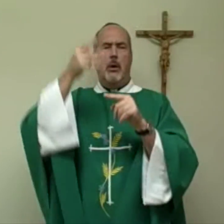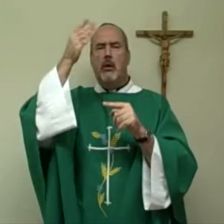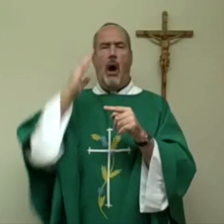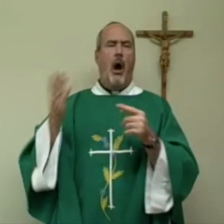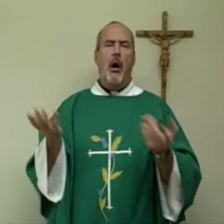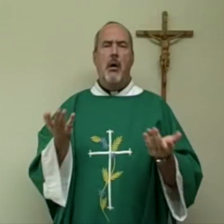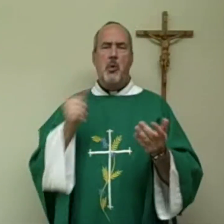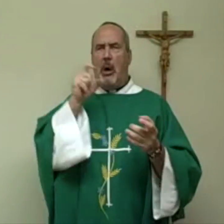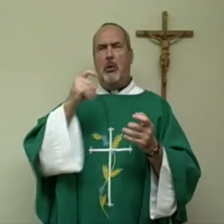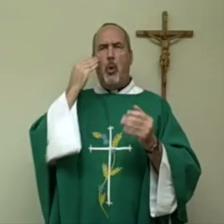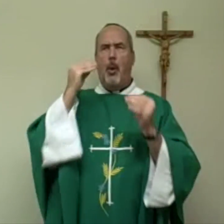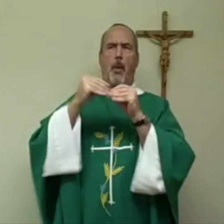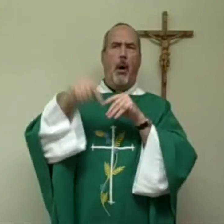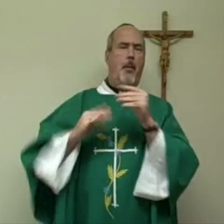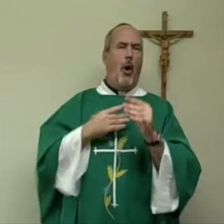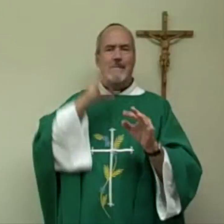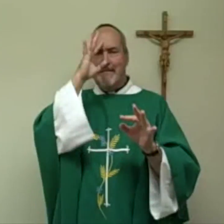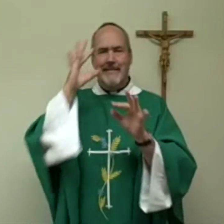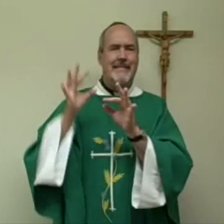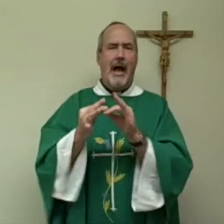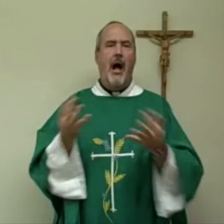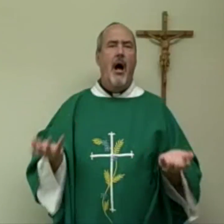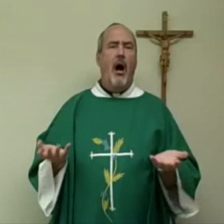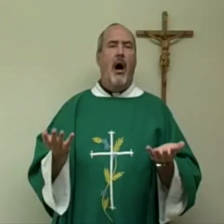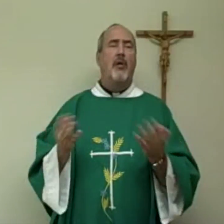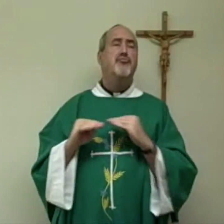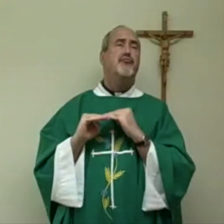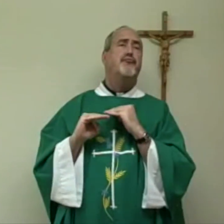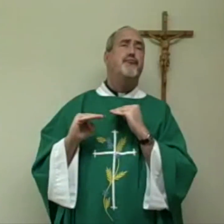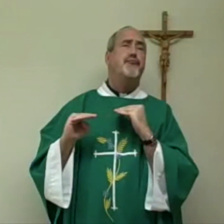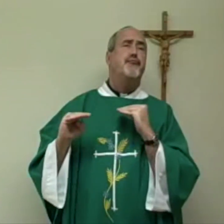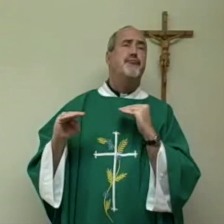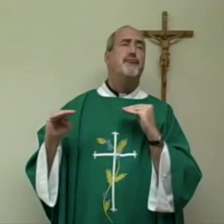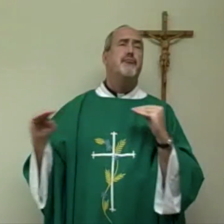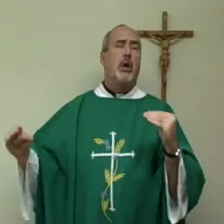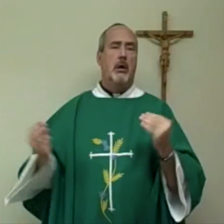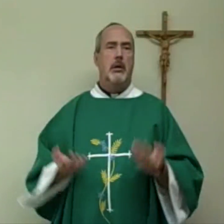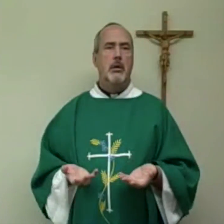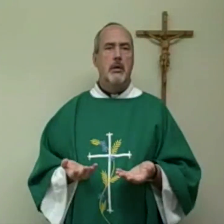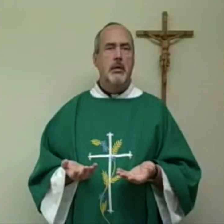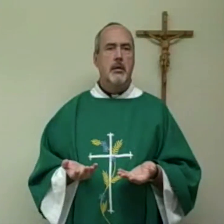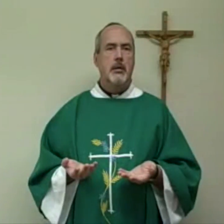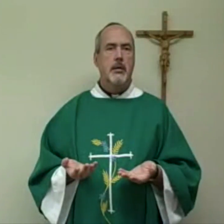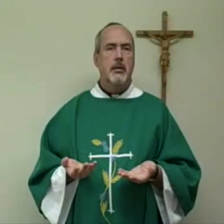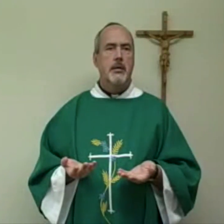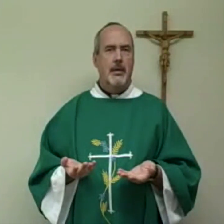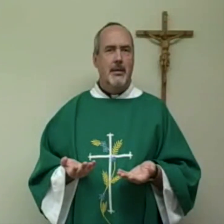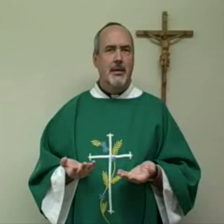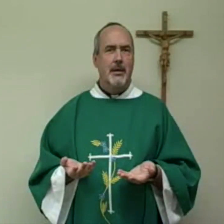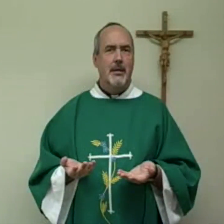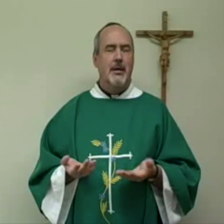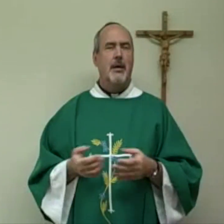the answers, that we don't need to learn more about God, that we don't need to strengthen our faith, that we're already where we need to